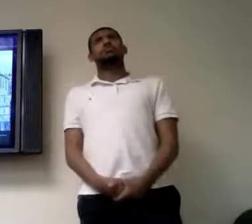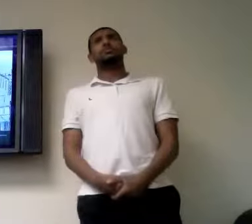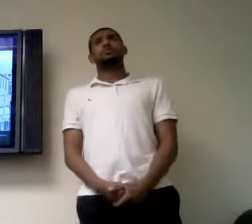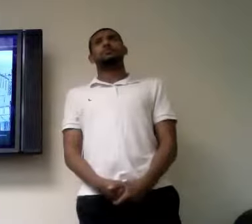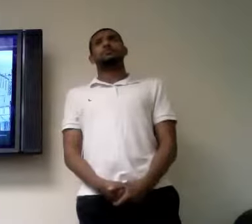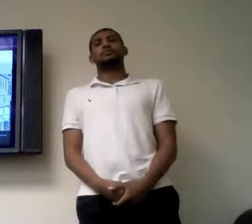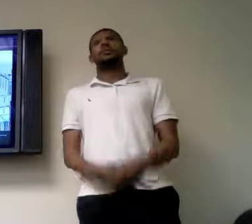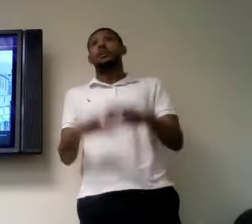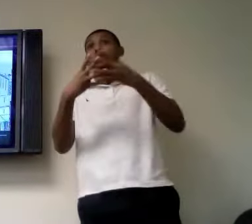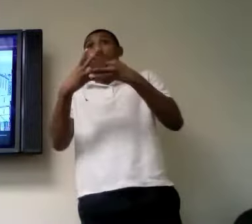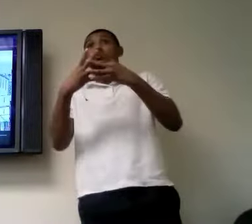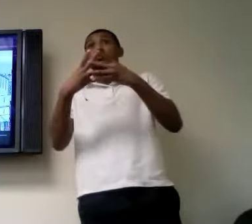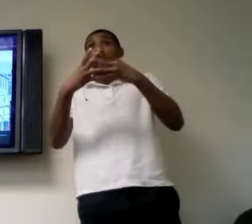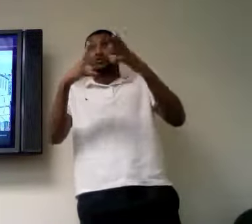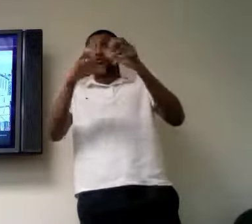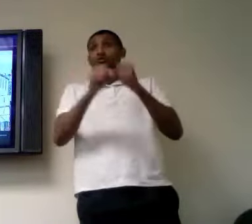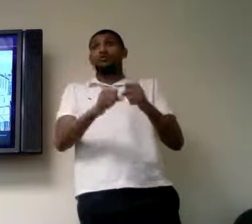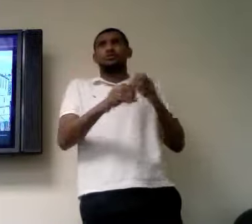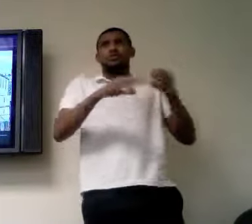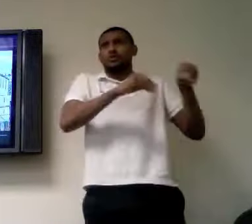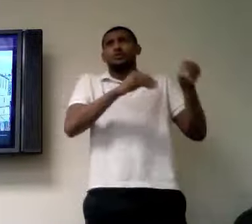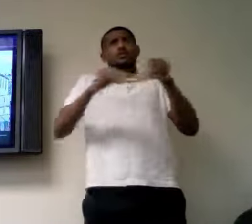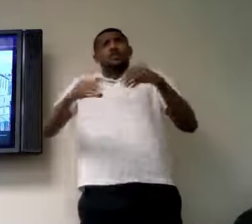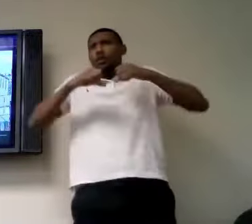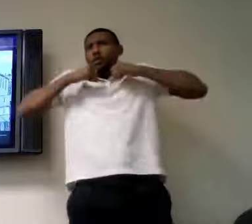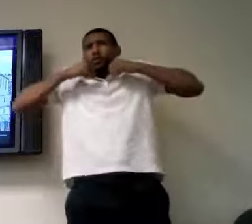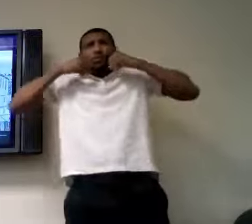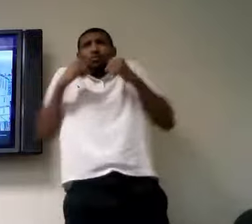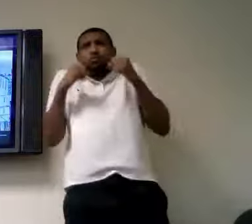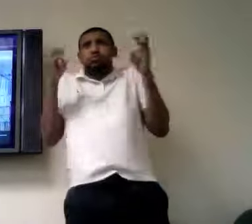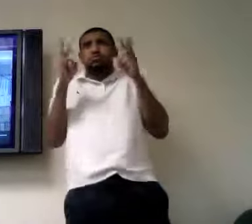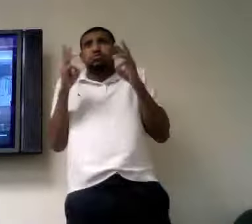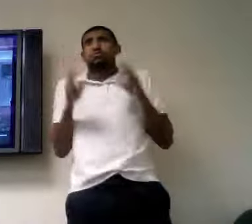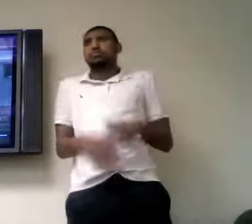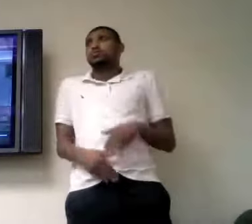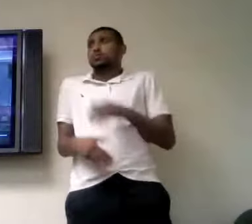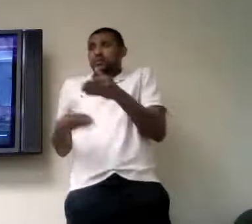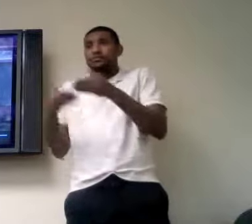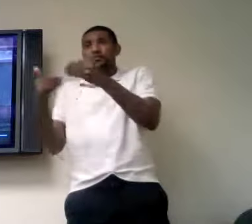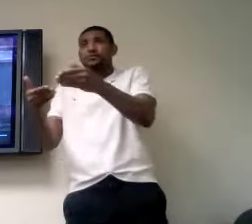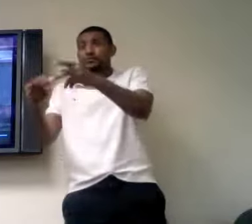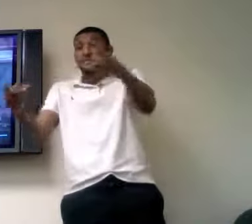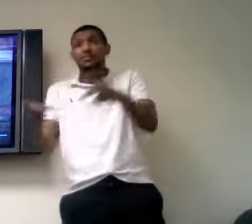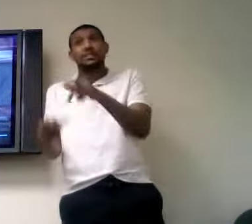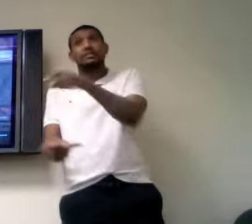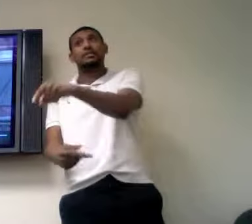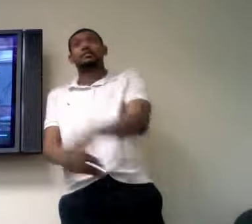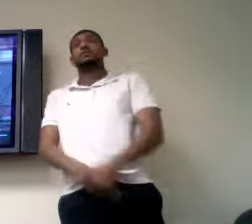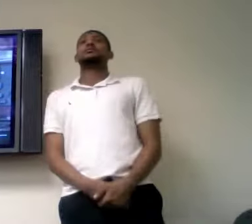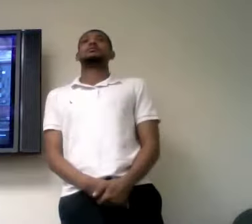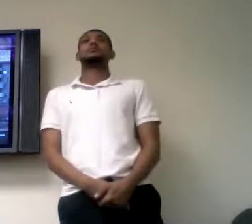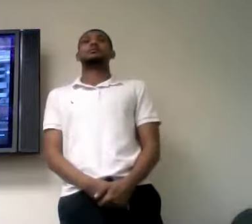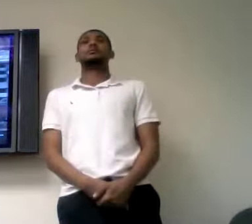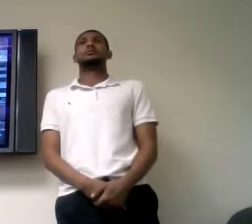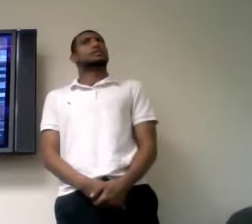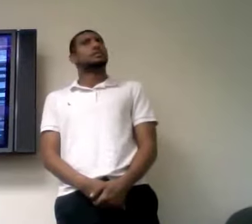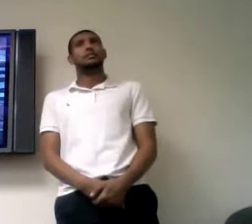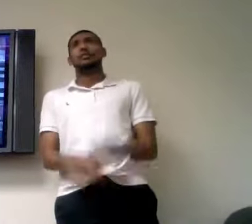were transported in extremely cold weather to a very cold place. They suffered from a variety of